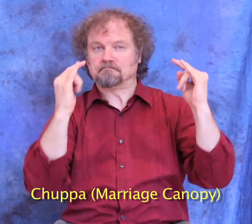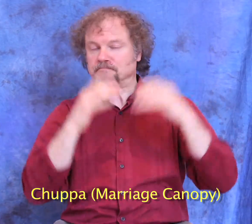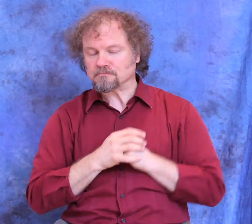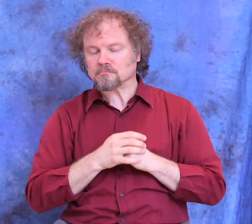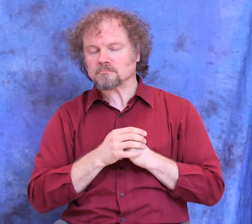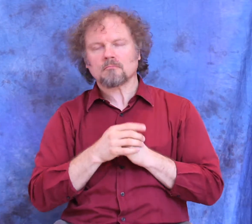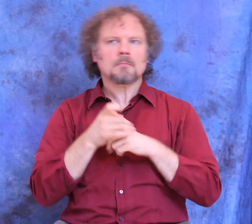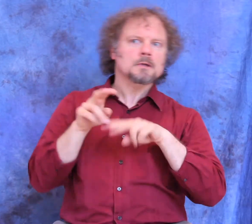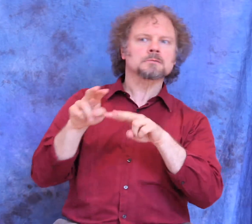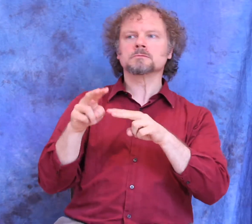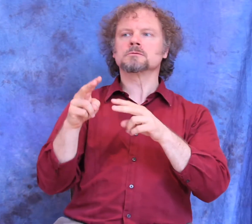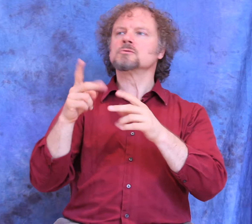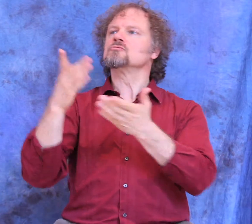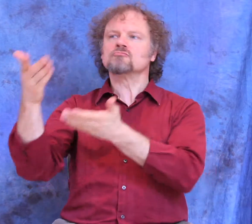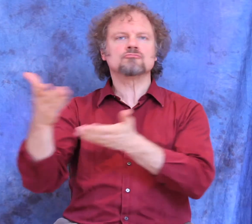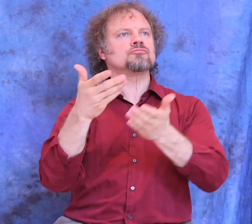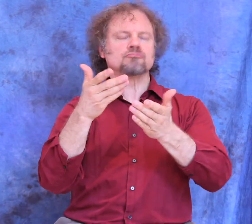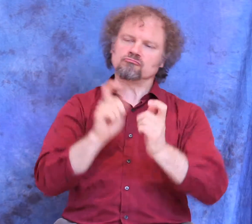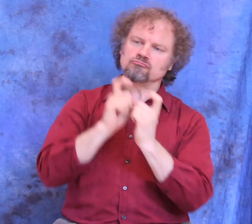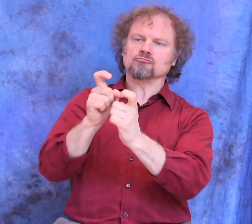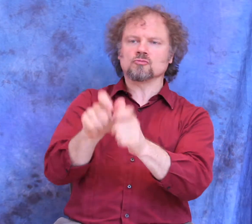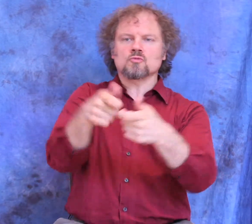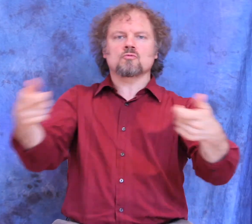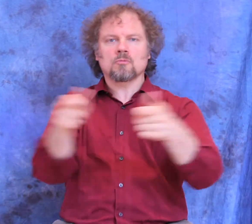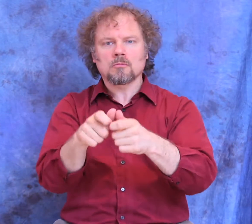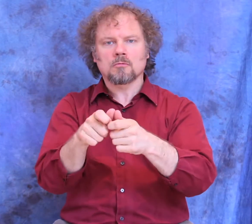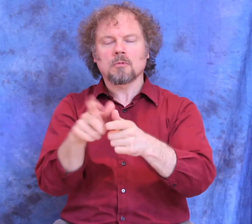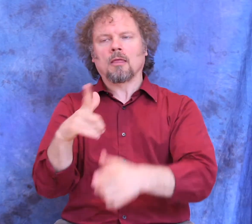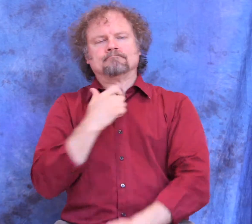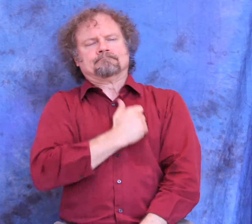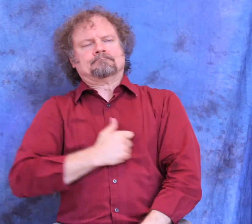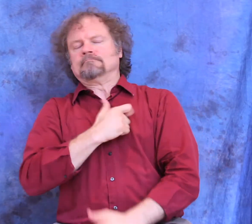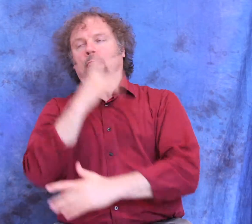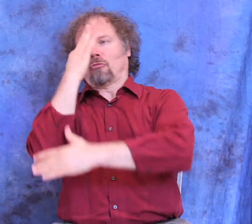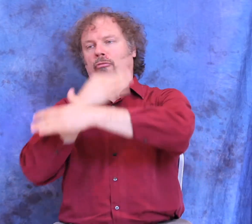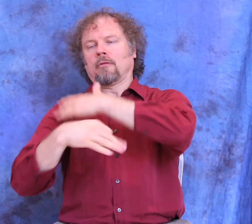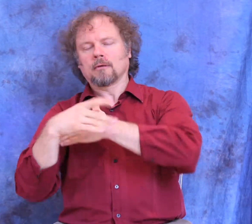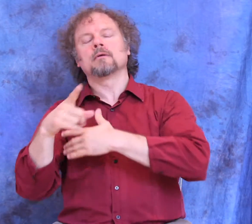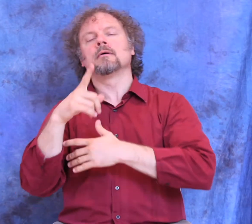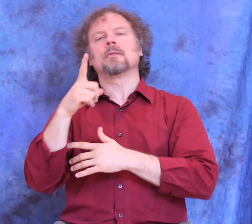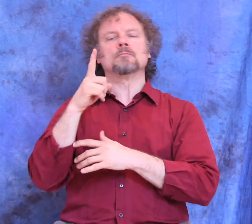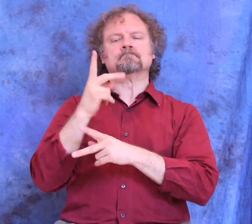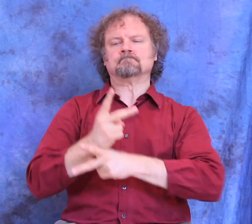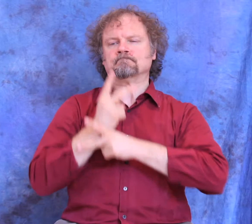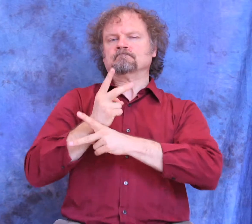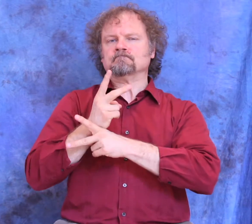is waiting to present her with the Torah. As atonement for the Jews having overslept, the pious of earlier generations would study